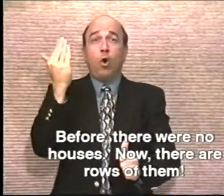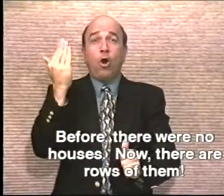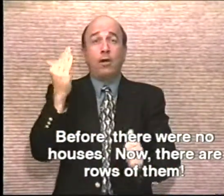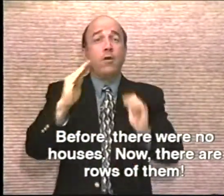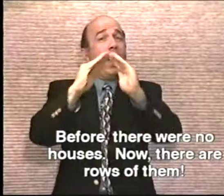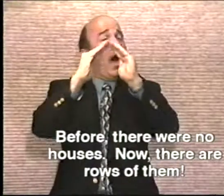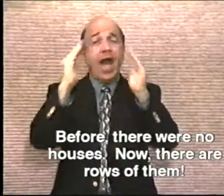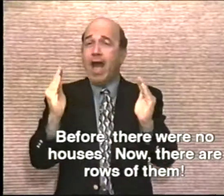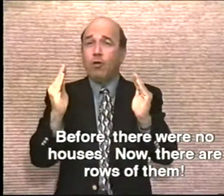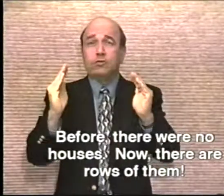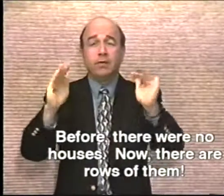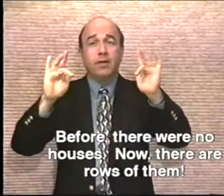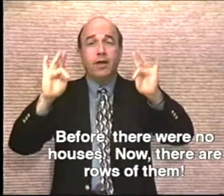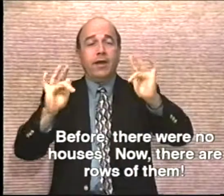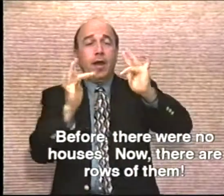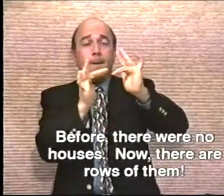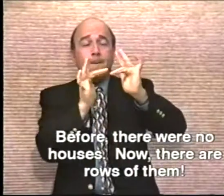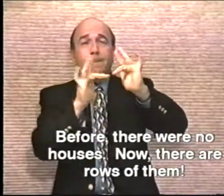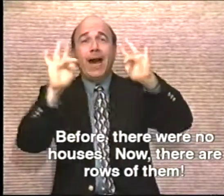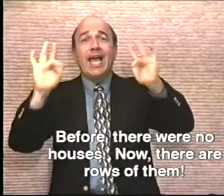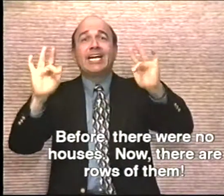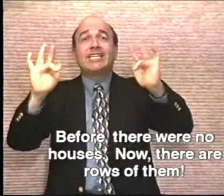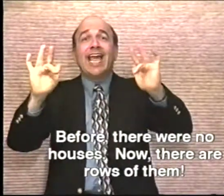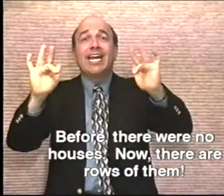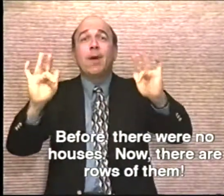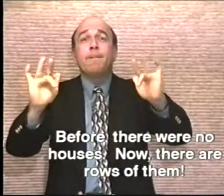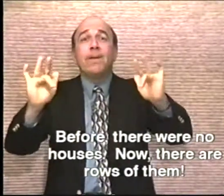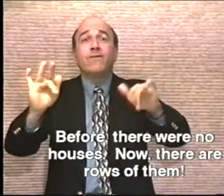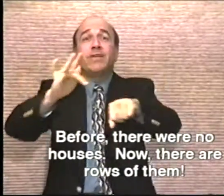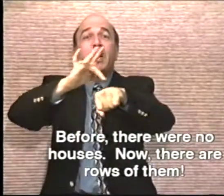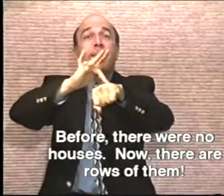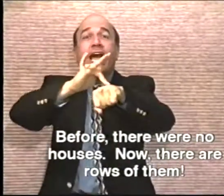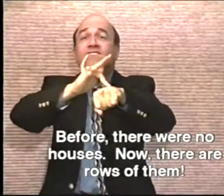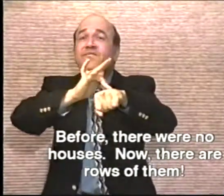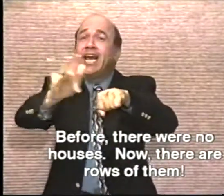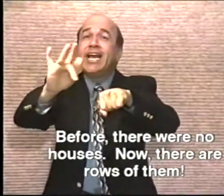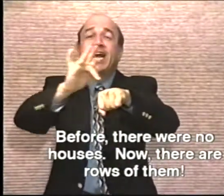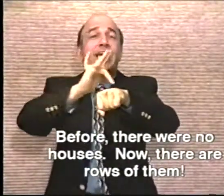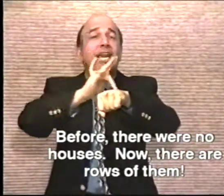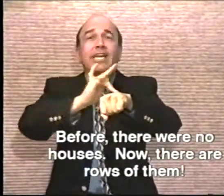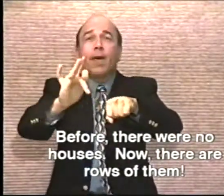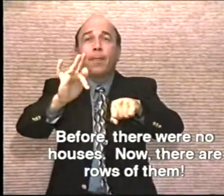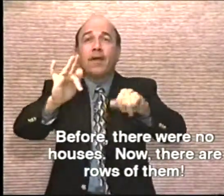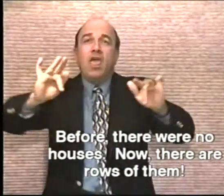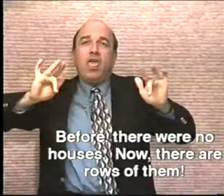before house, my extended middle finger like bacon, nothing.